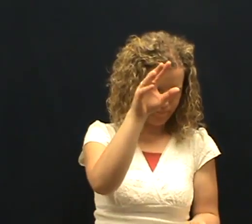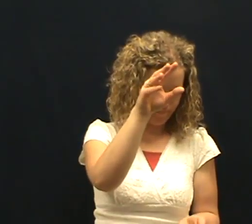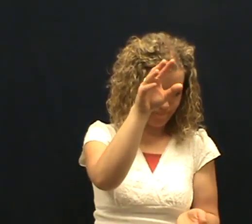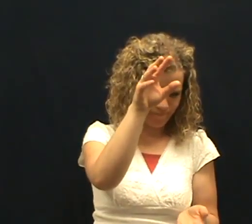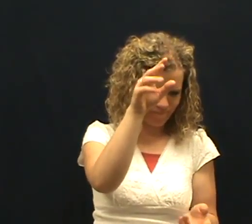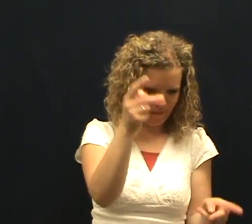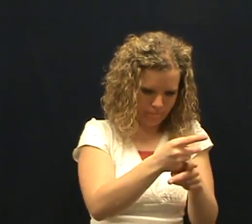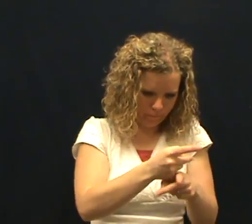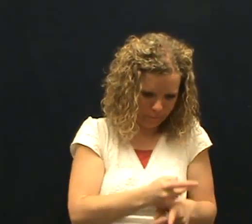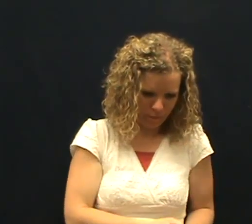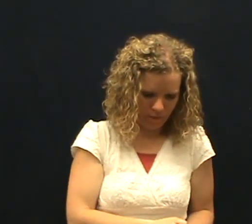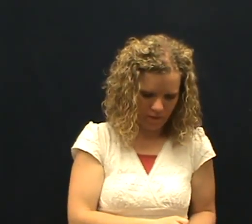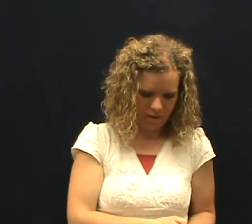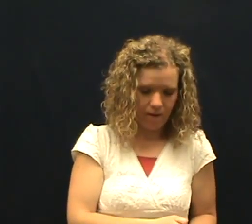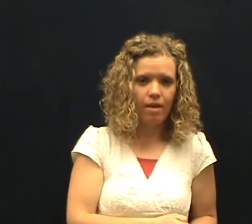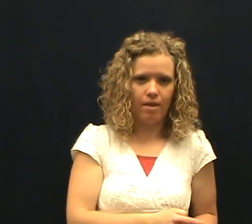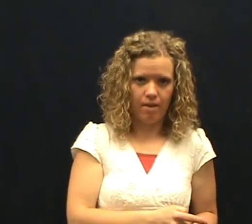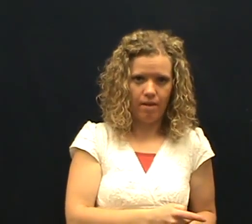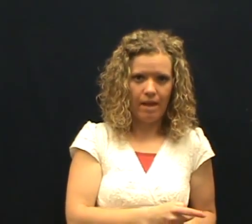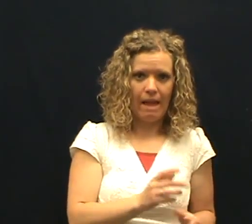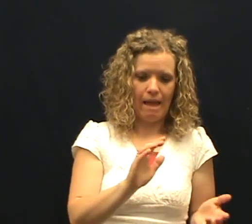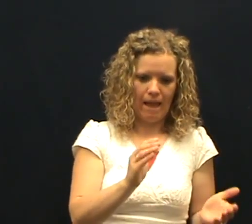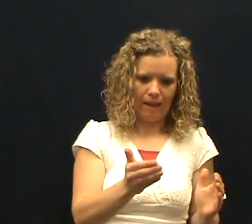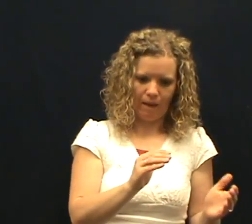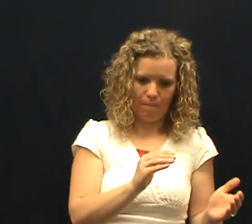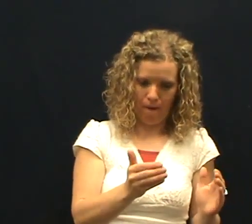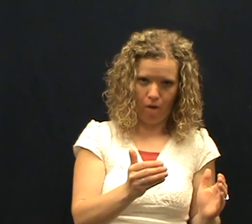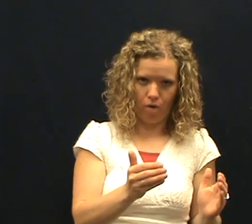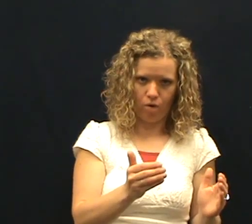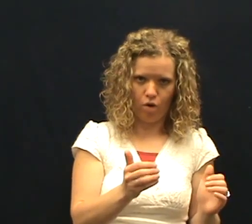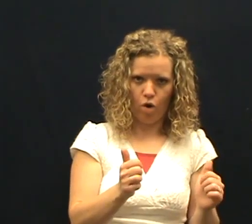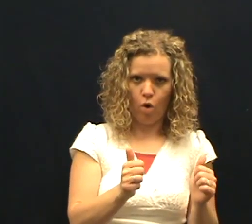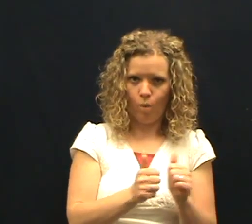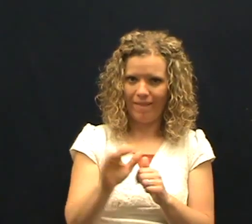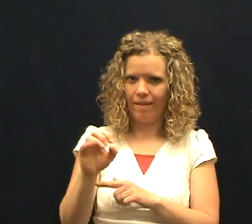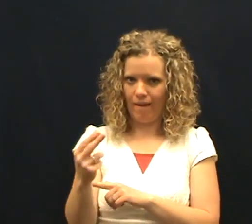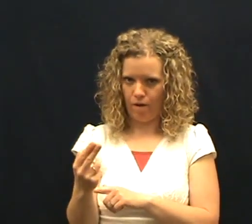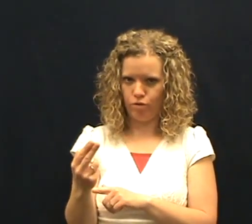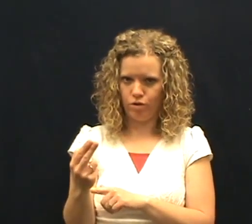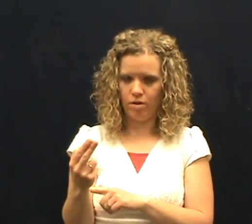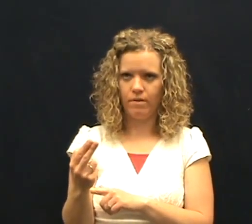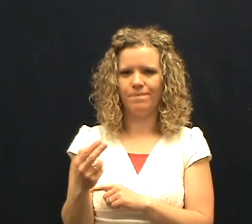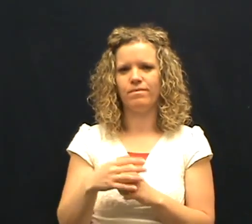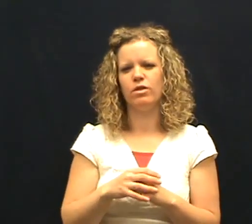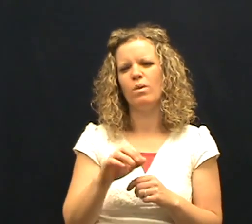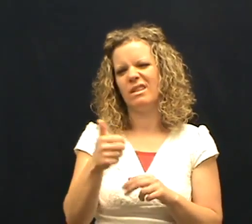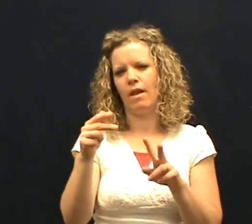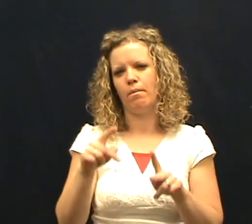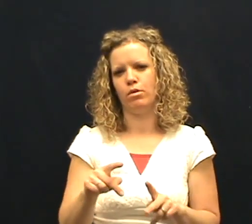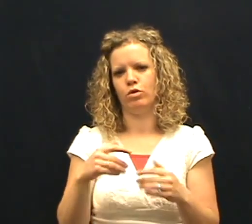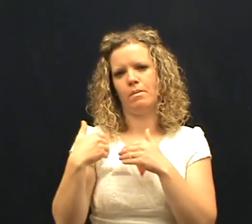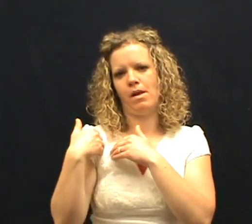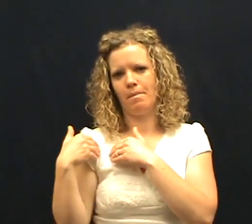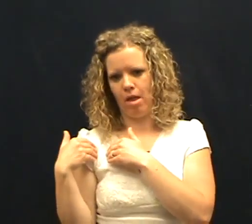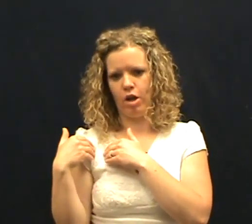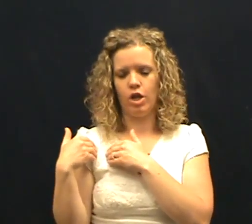verified, compared to, again, by another person, the accounting records that come from documenting